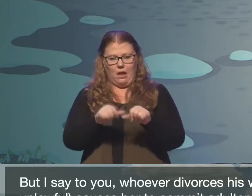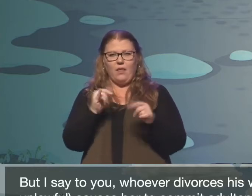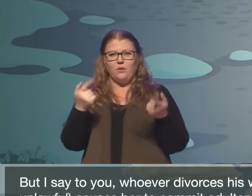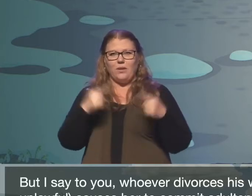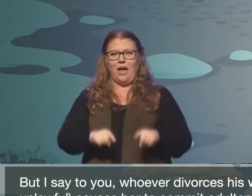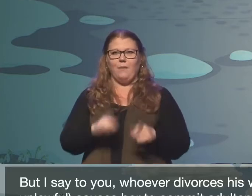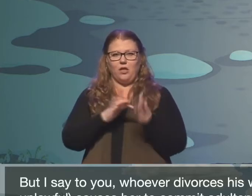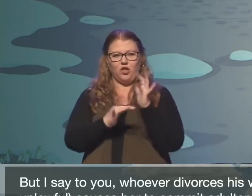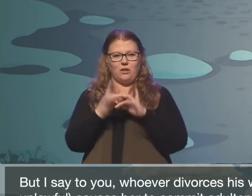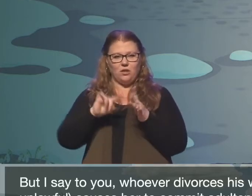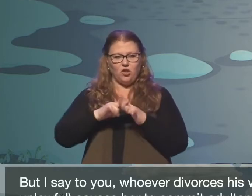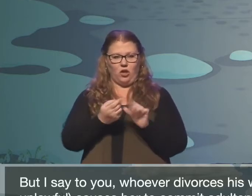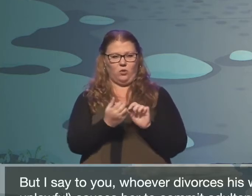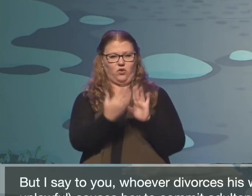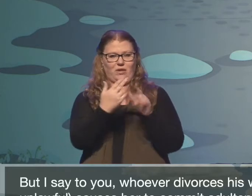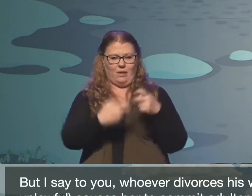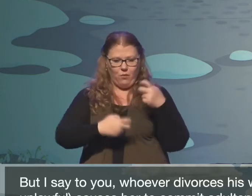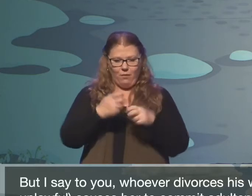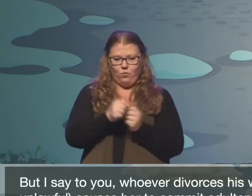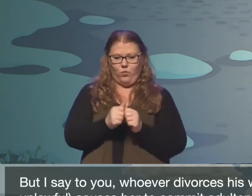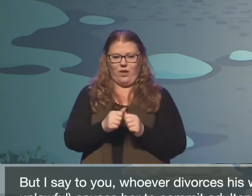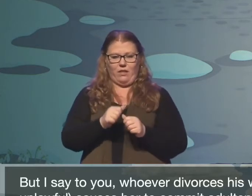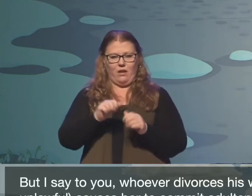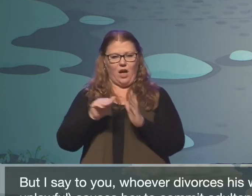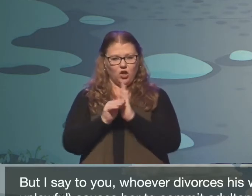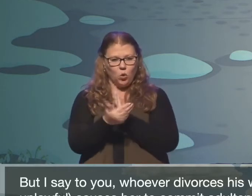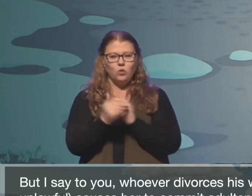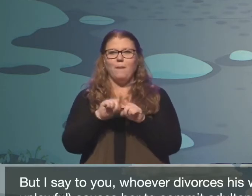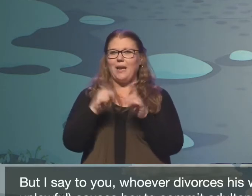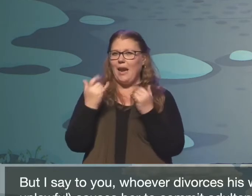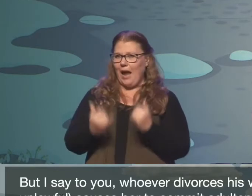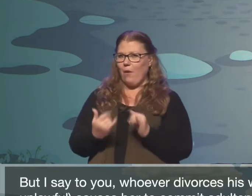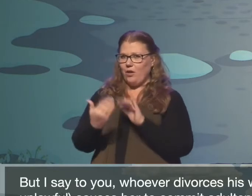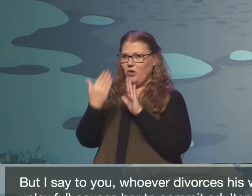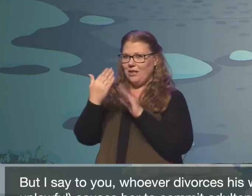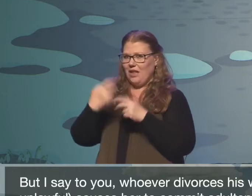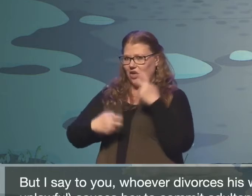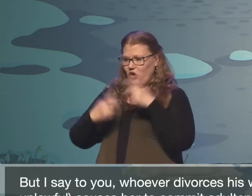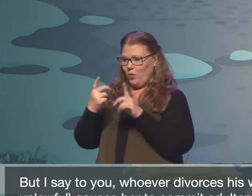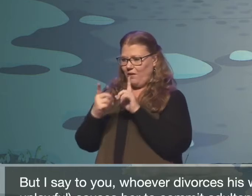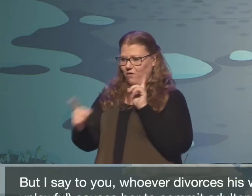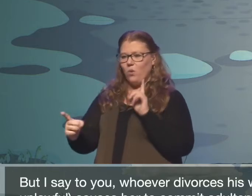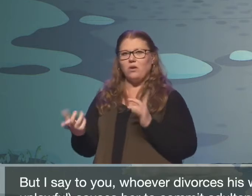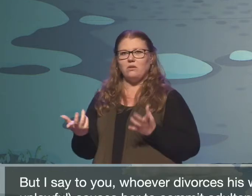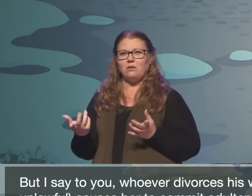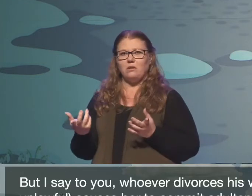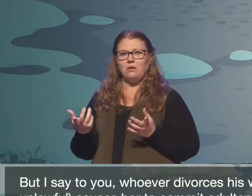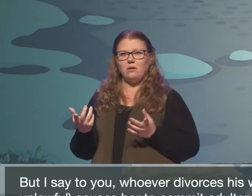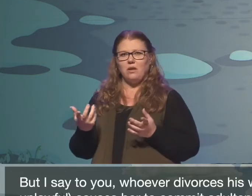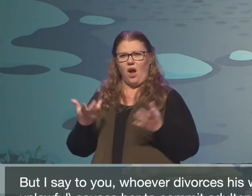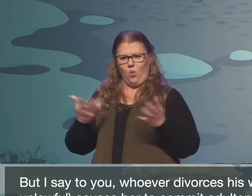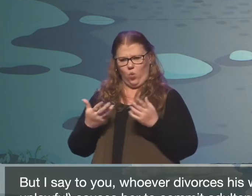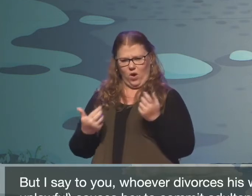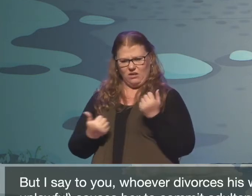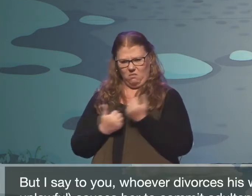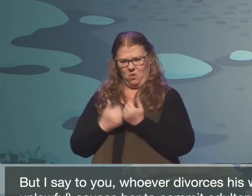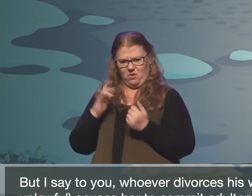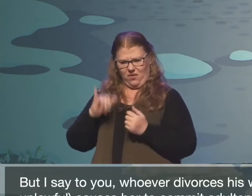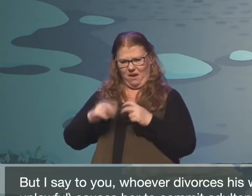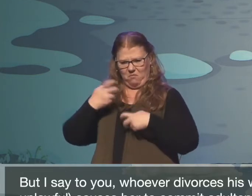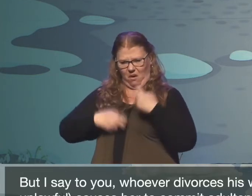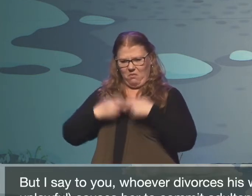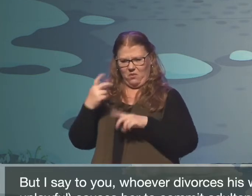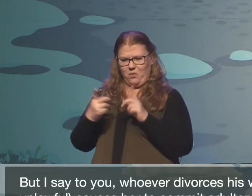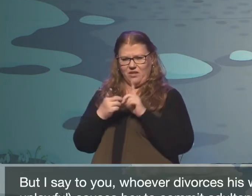starts to address, now there's this issue with adultery, but now he's going to address the issue with divorce. And what is behind the issue with